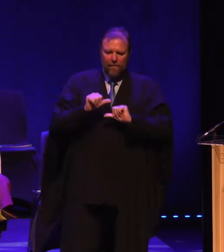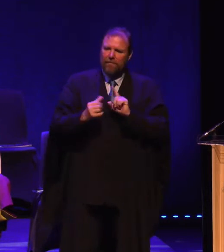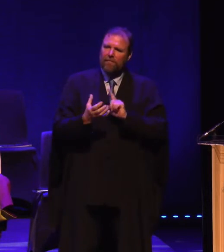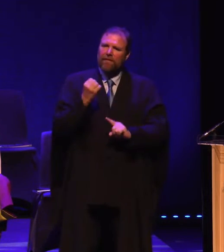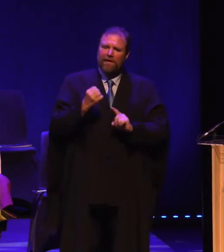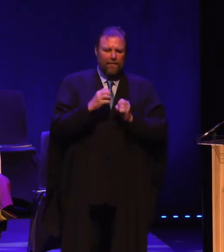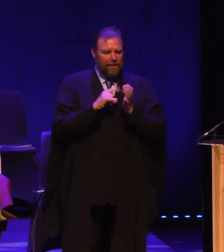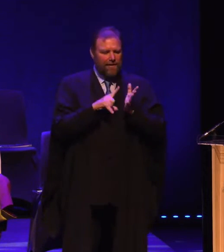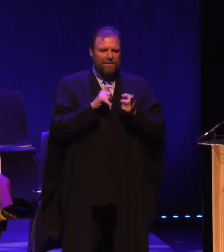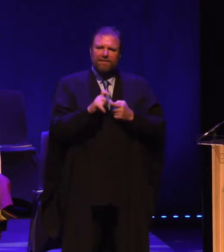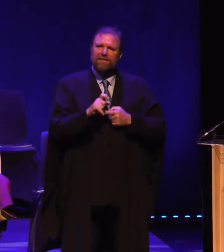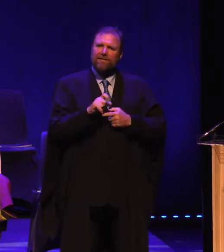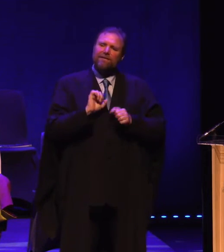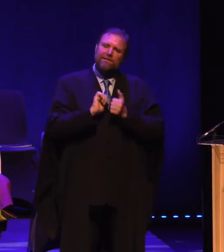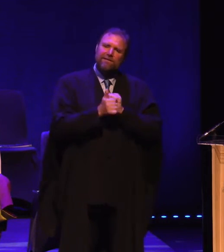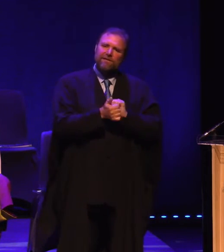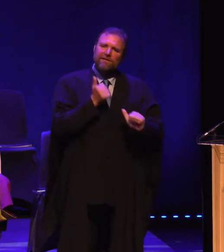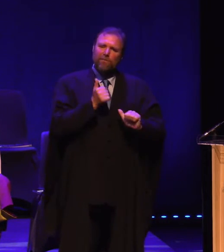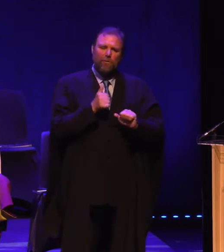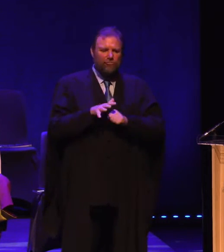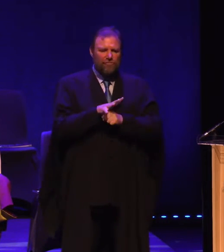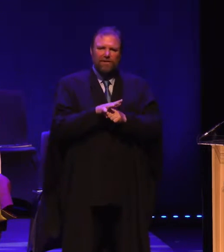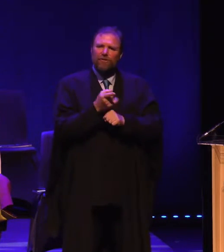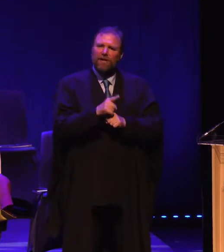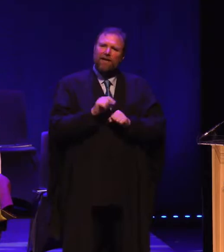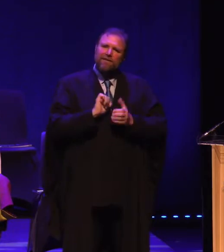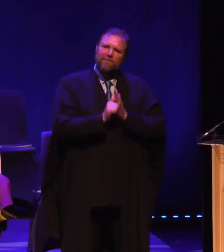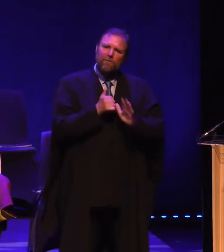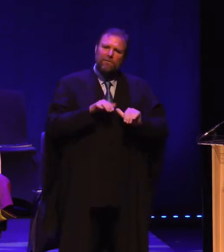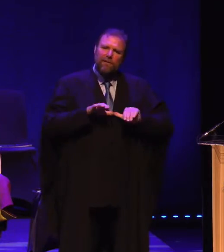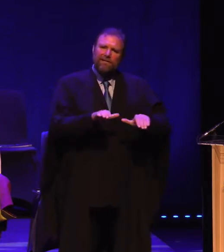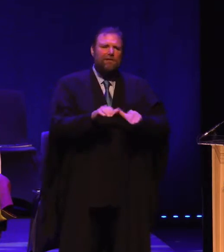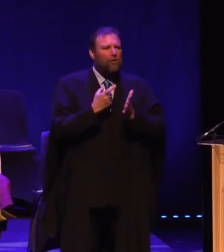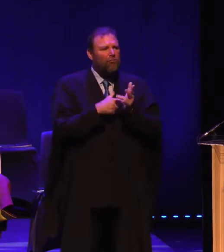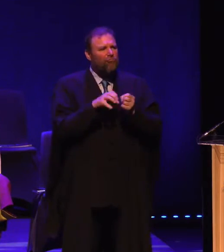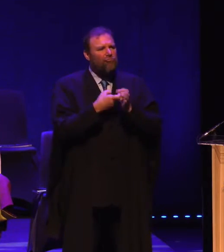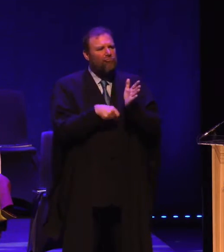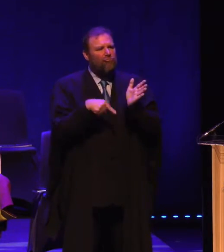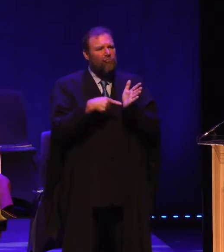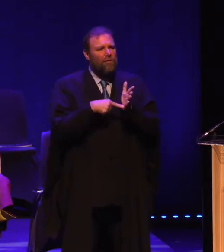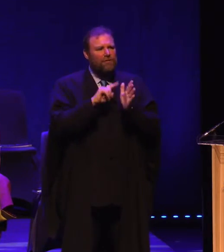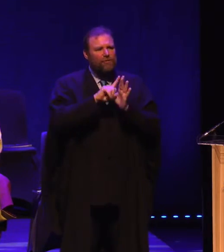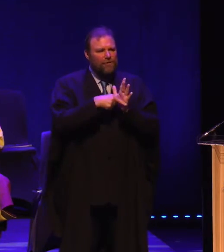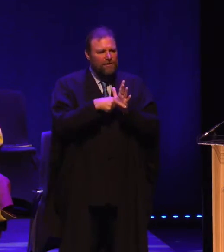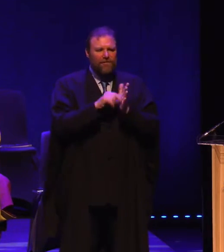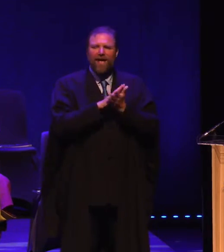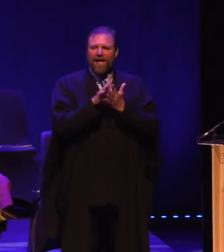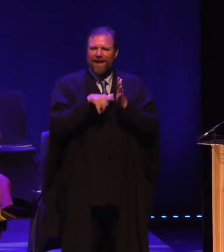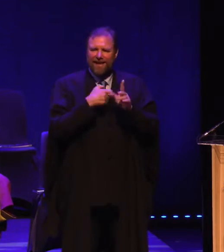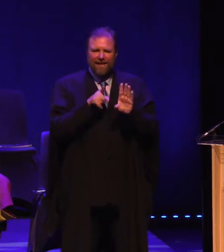Sport Conditioning, Rehabilitation and Massage. Robert Joseph Haley.